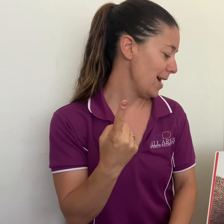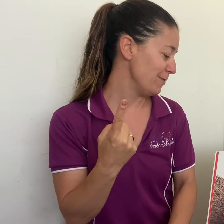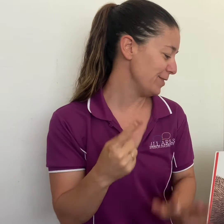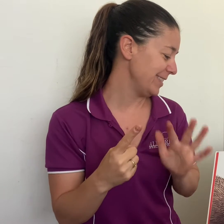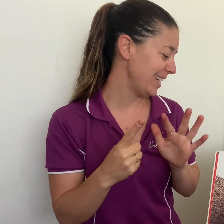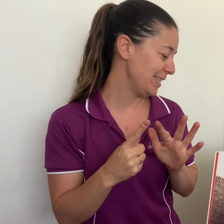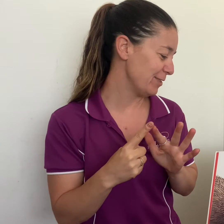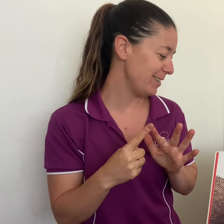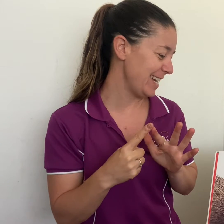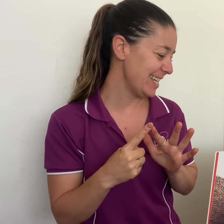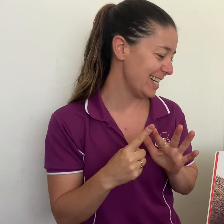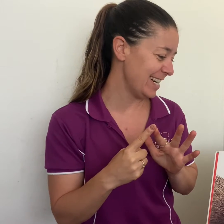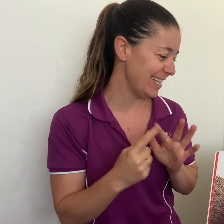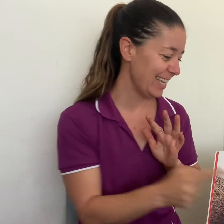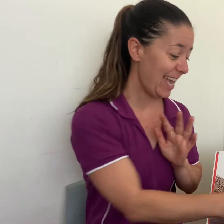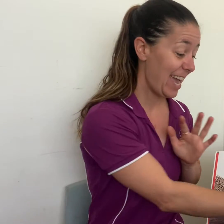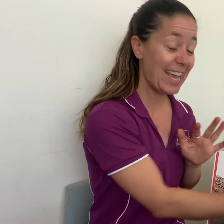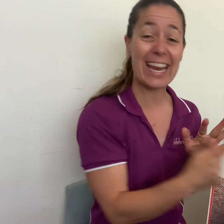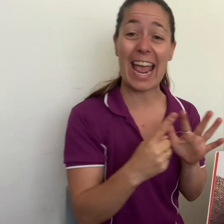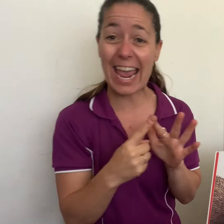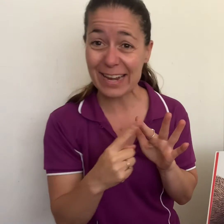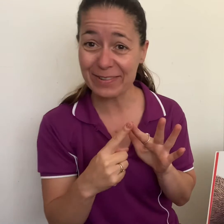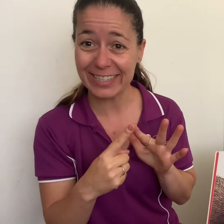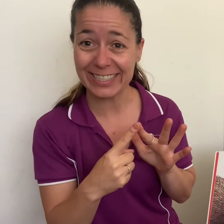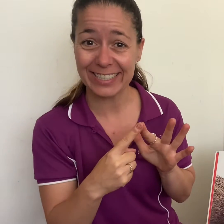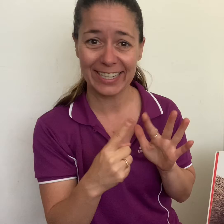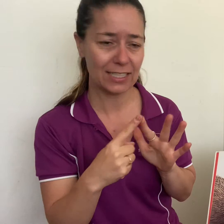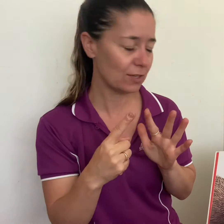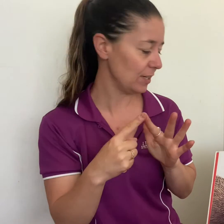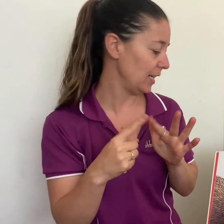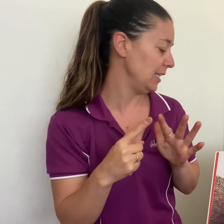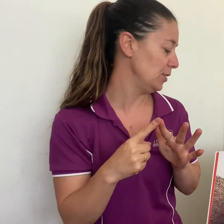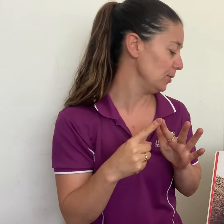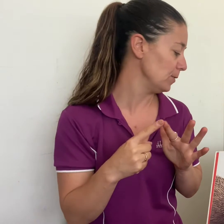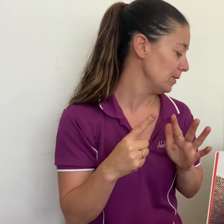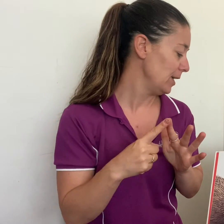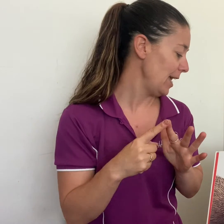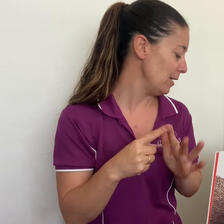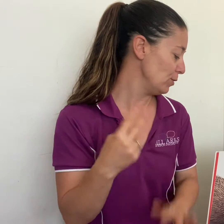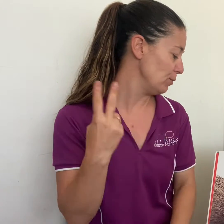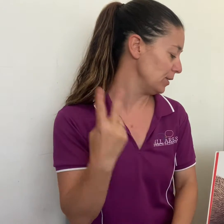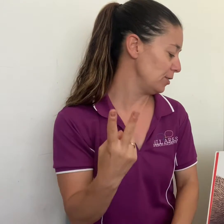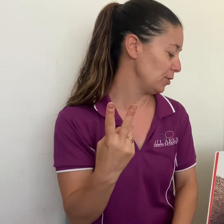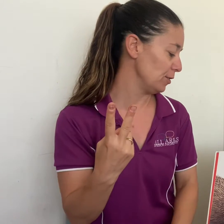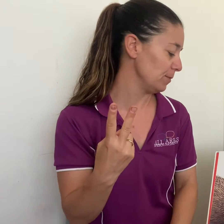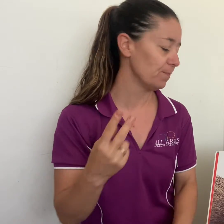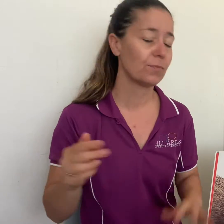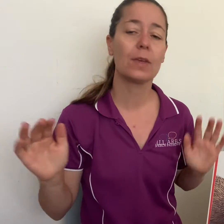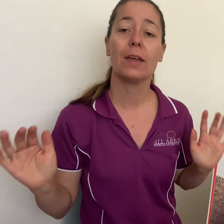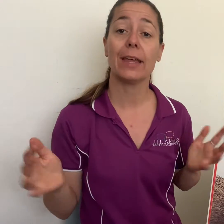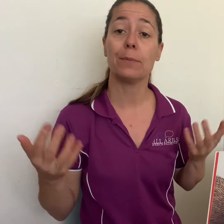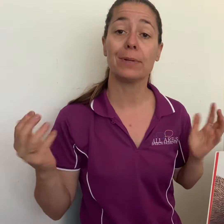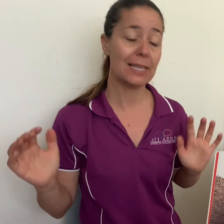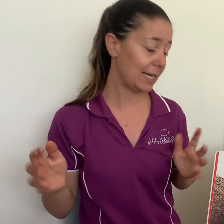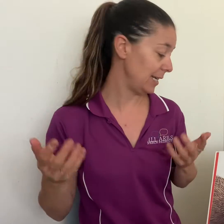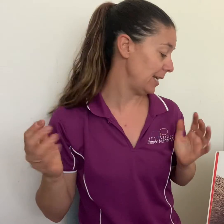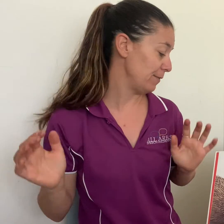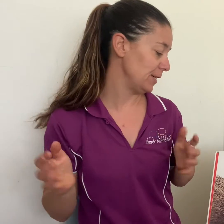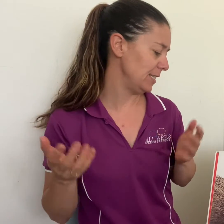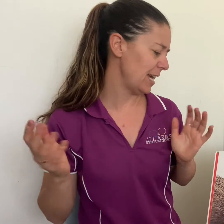One was Edwina and Edward. He's got an E too. Edward was 2. They played every